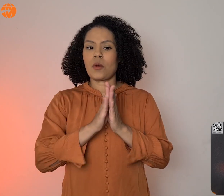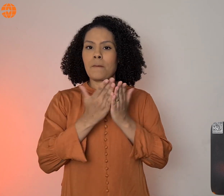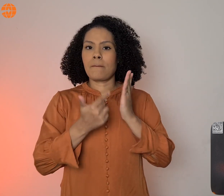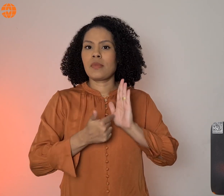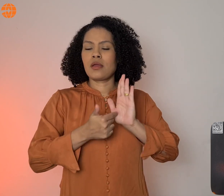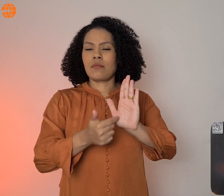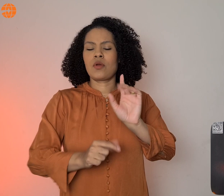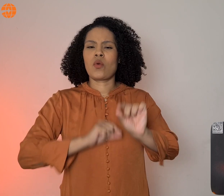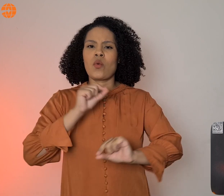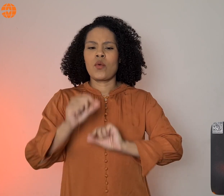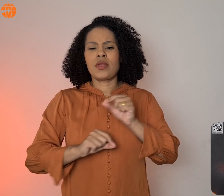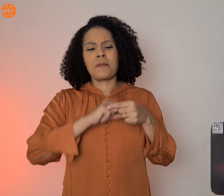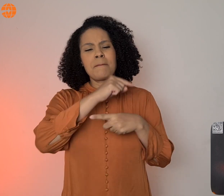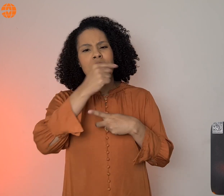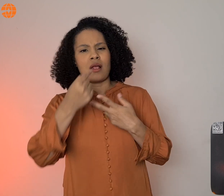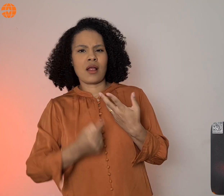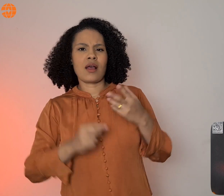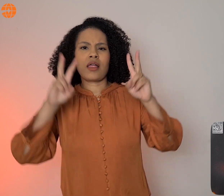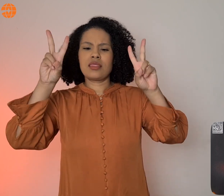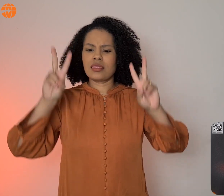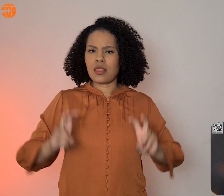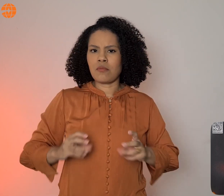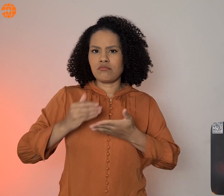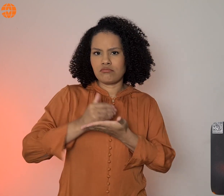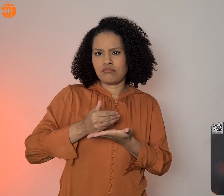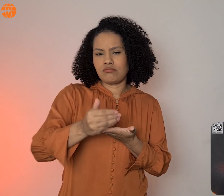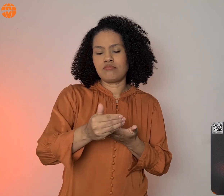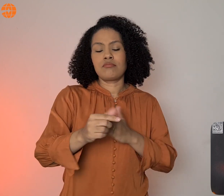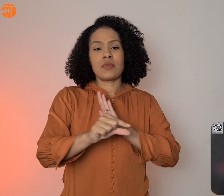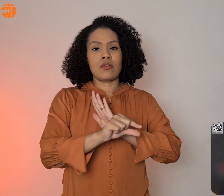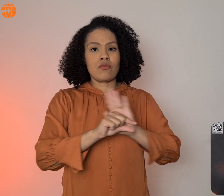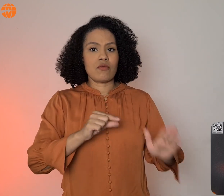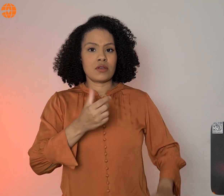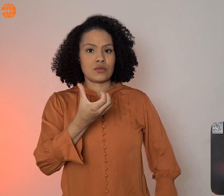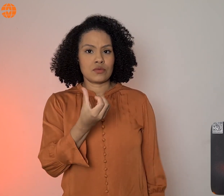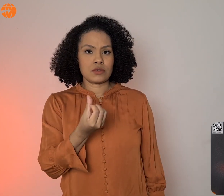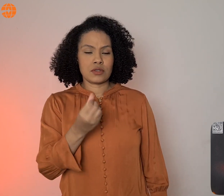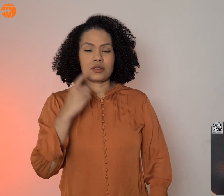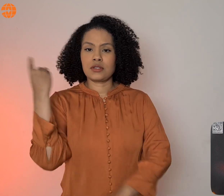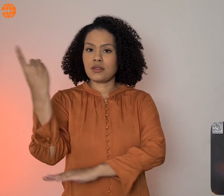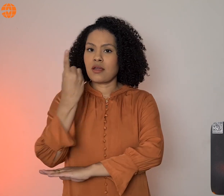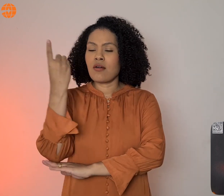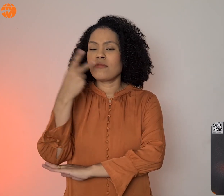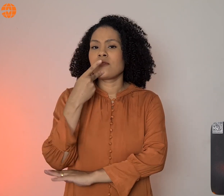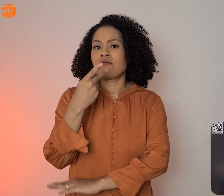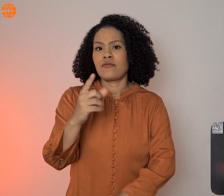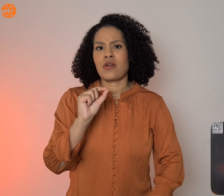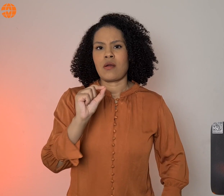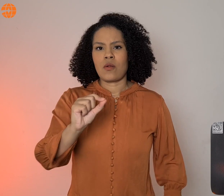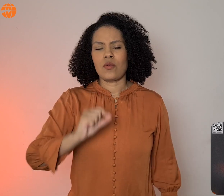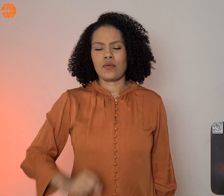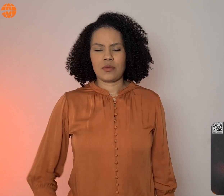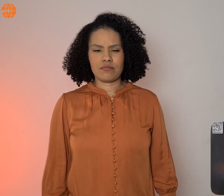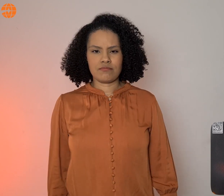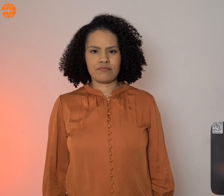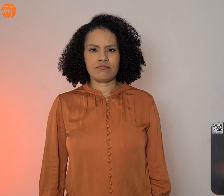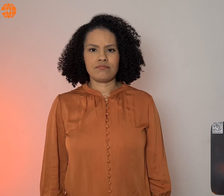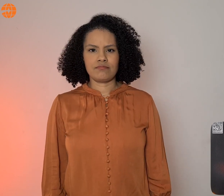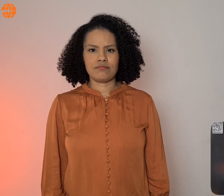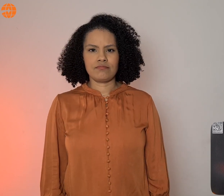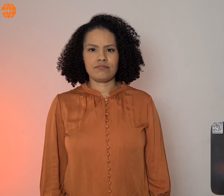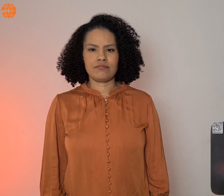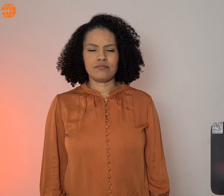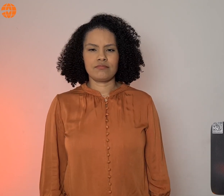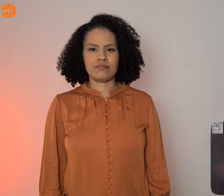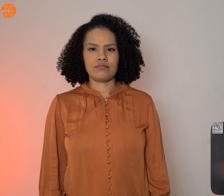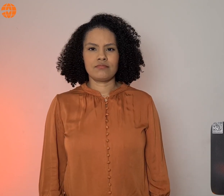Então ele fala sobre um pouco dessas coisas e ele introduz isso. In verse 6, David said, "The Lord works righteousness and